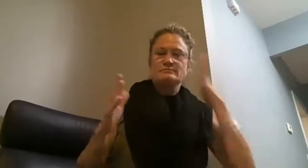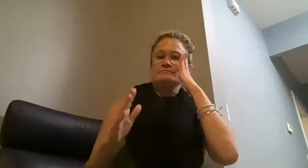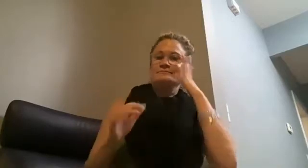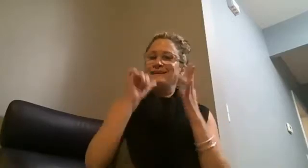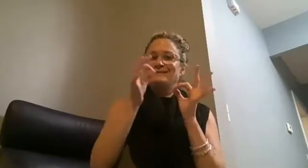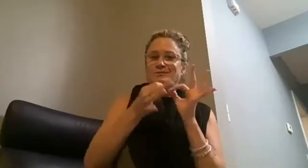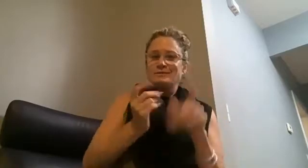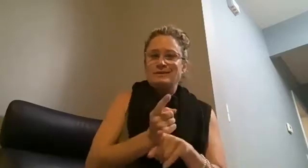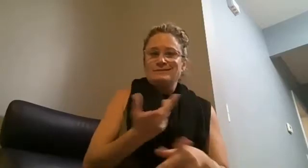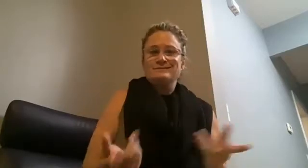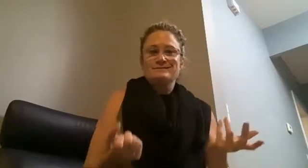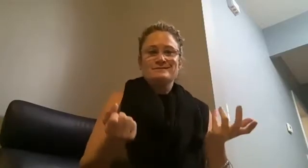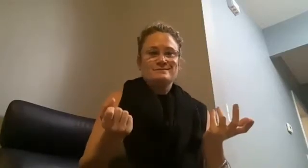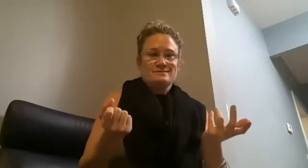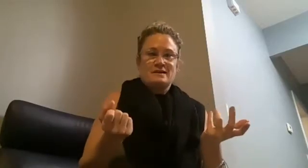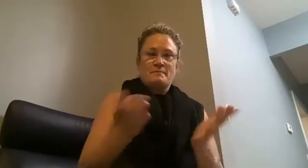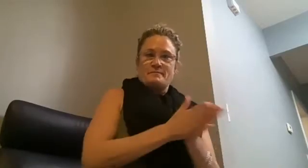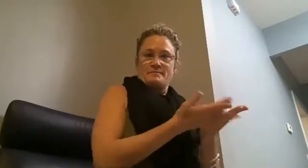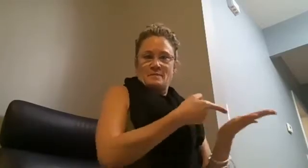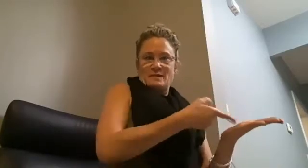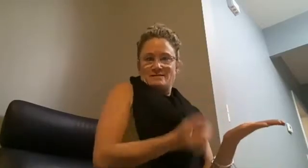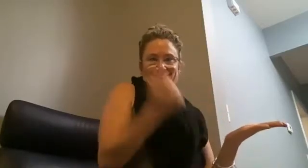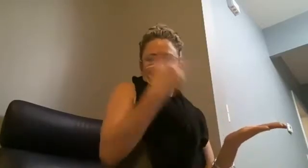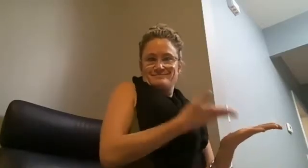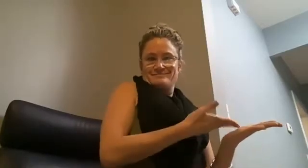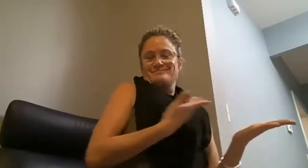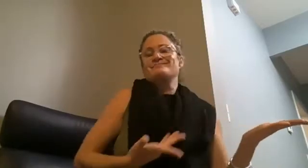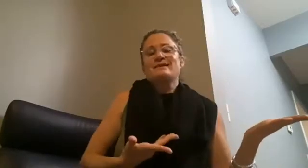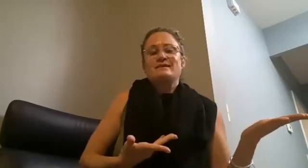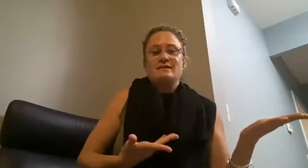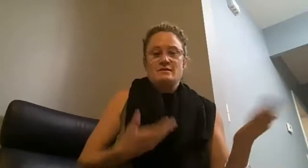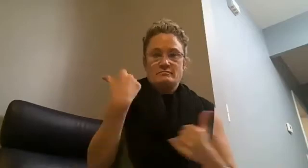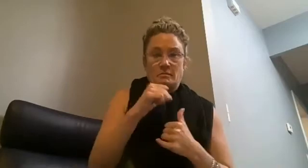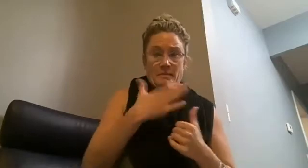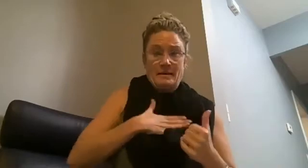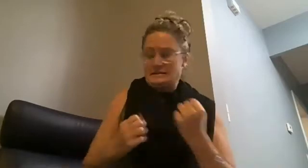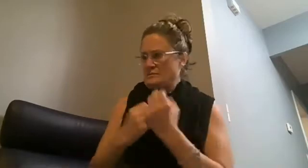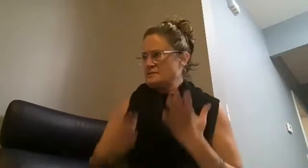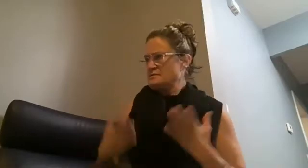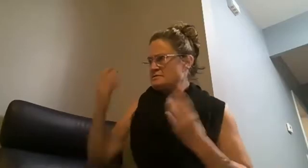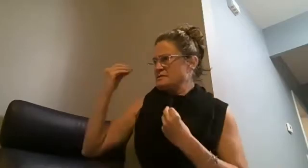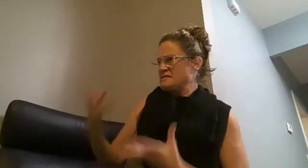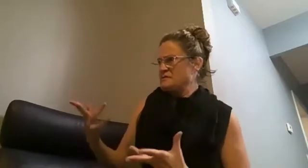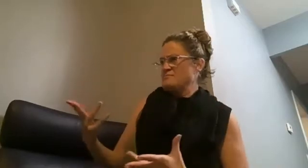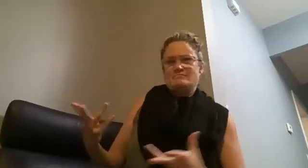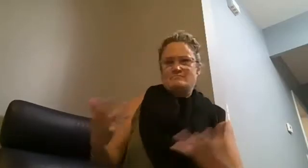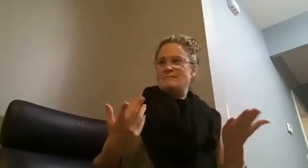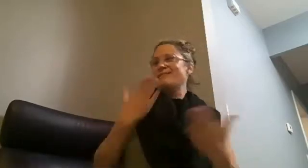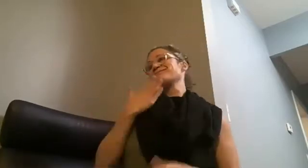of what it was that ultimately the big book was talking about. And I remember telling my sponsor, thank you for taking the time to do this with me,